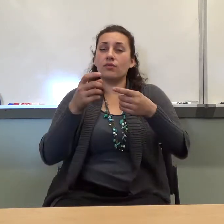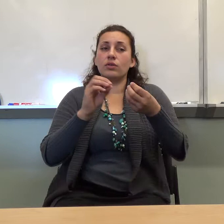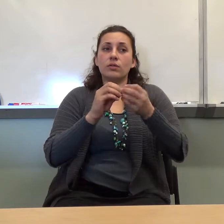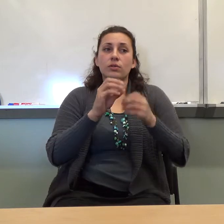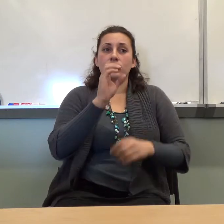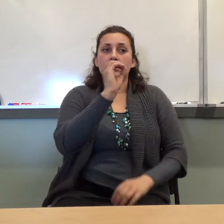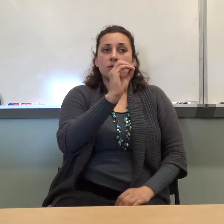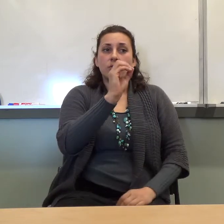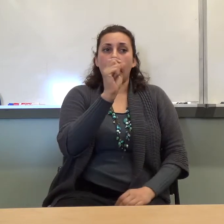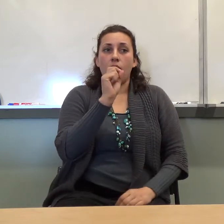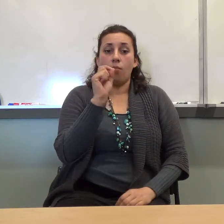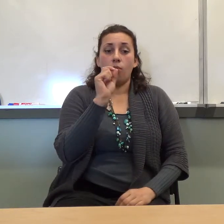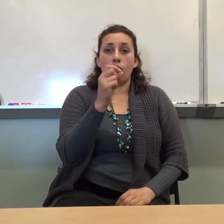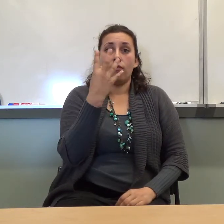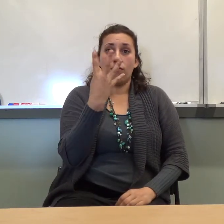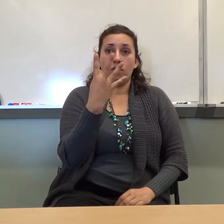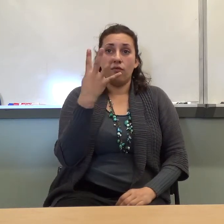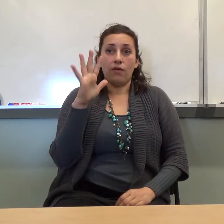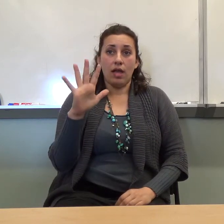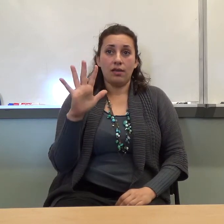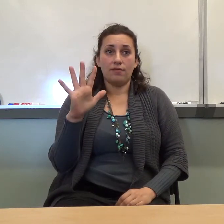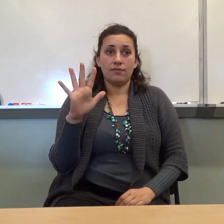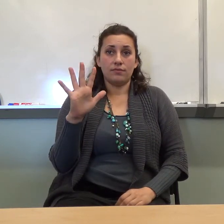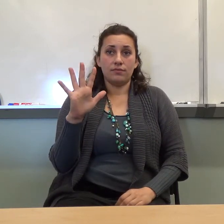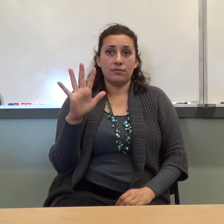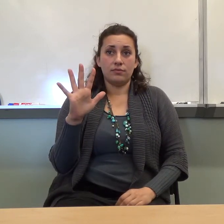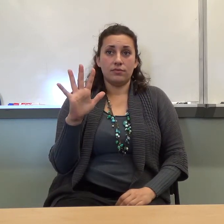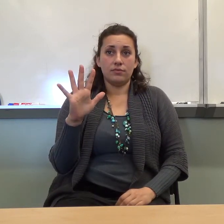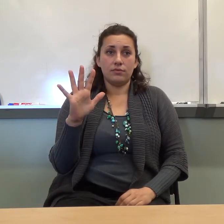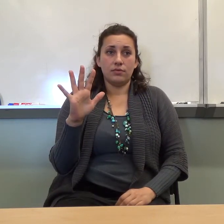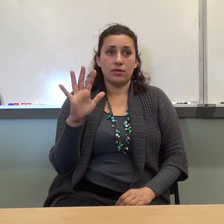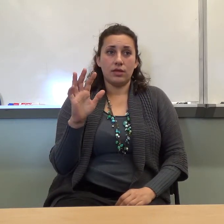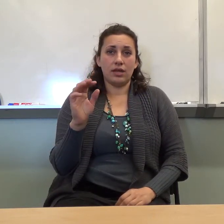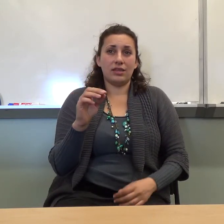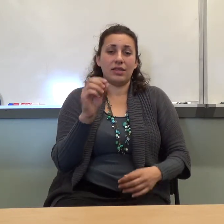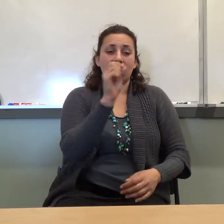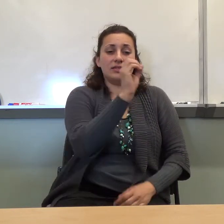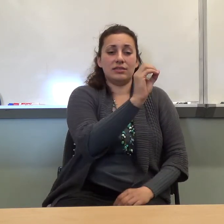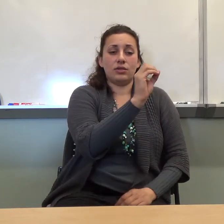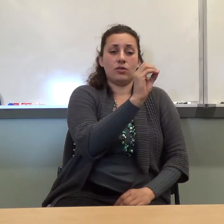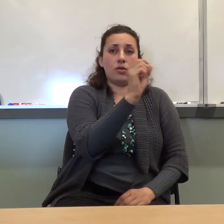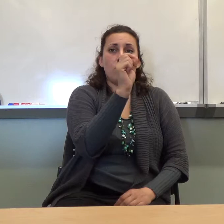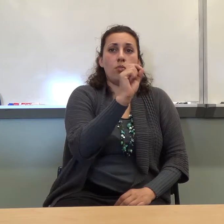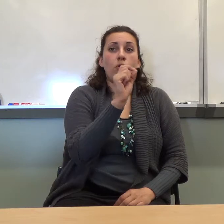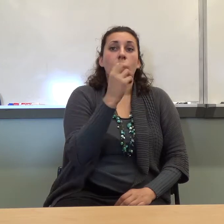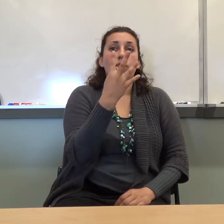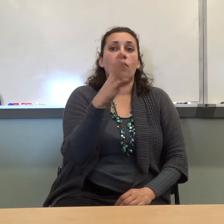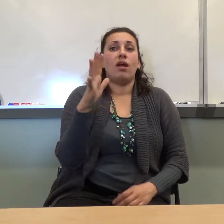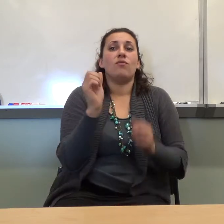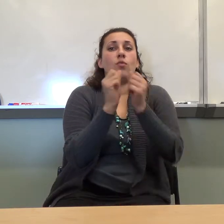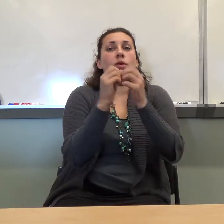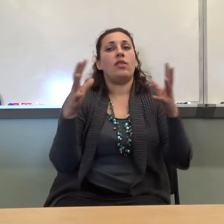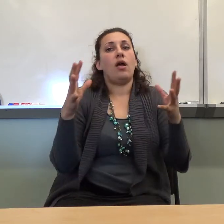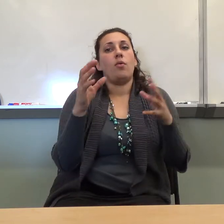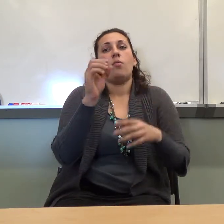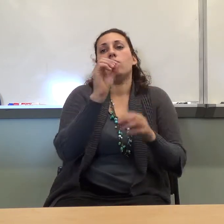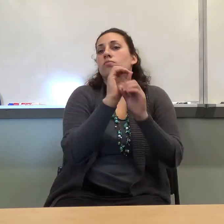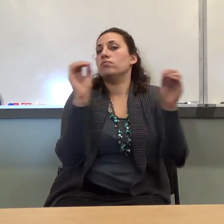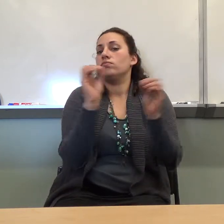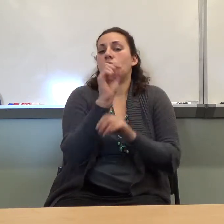0.45 with a bar, and then 0.45 without the bar, and then 1/2. So they want